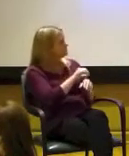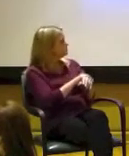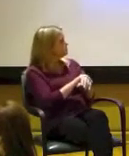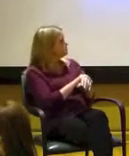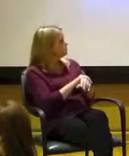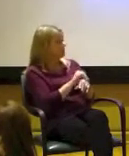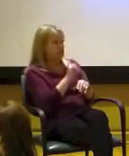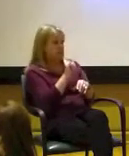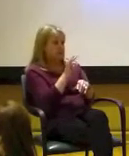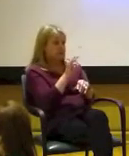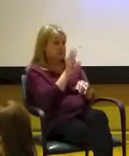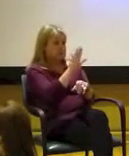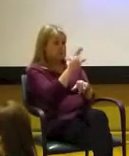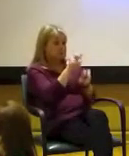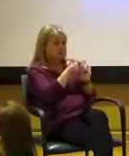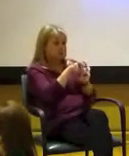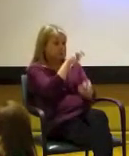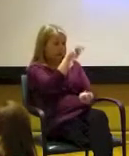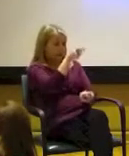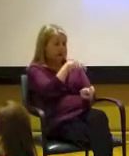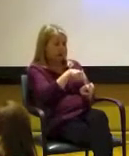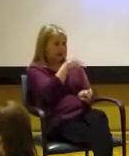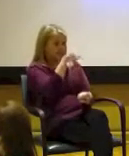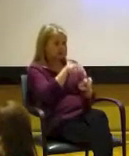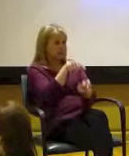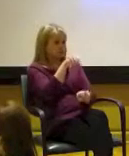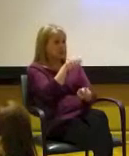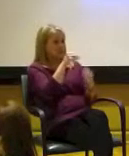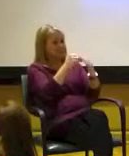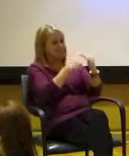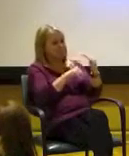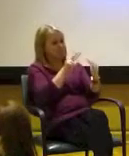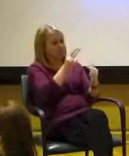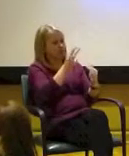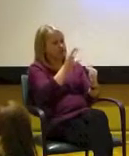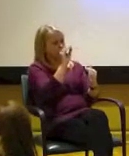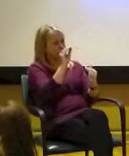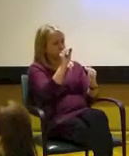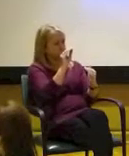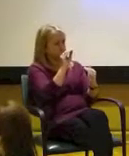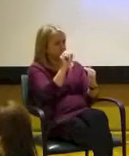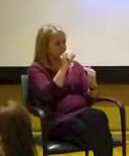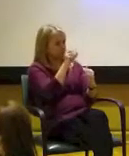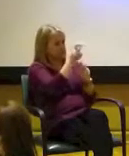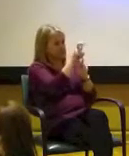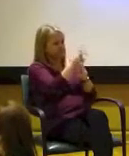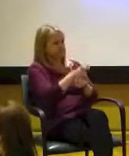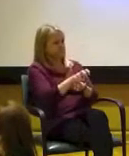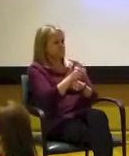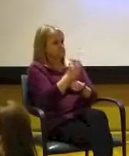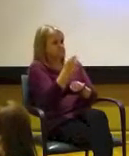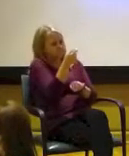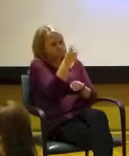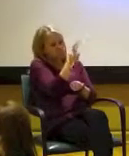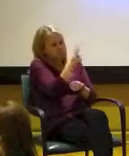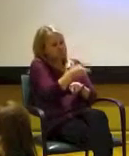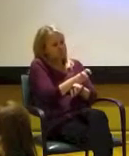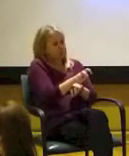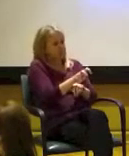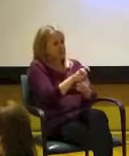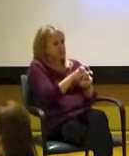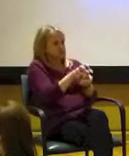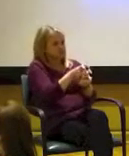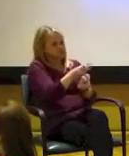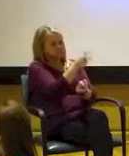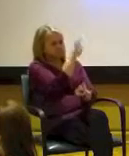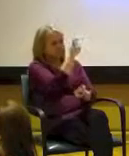If your spine deformity is less than 35 degrees, if your scoliosis is less than 35 degrees, you've